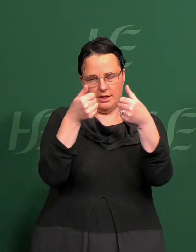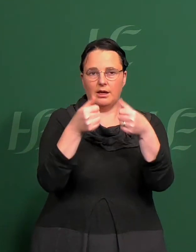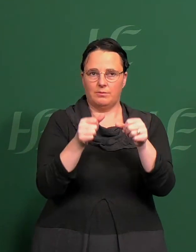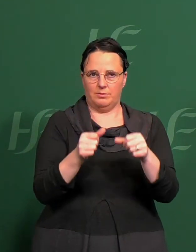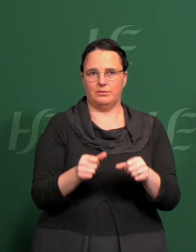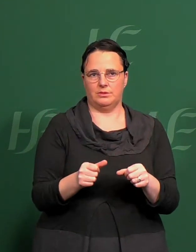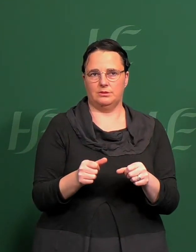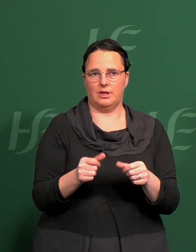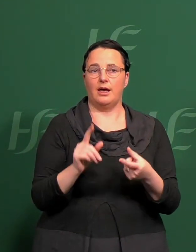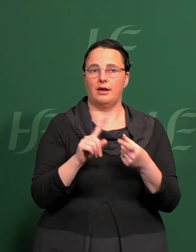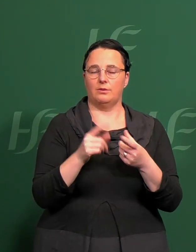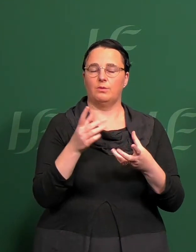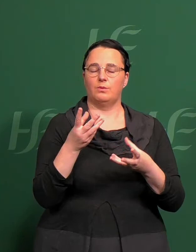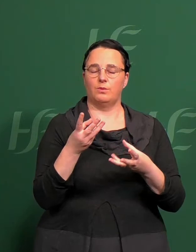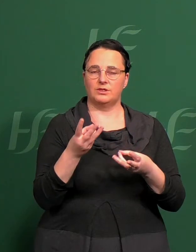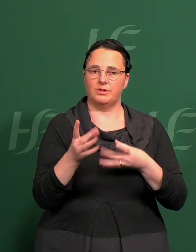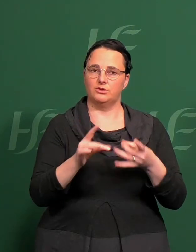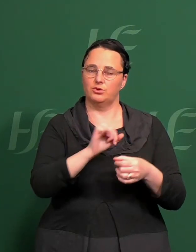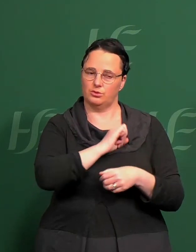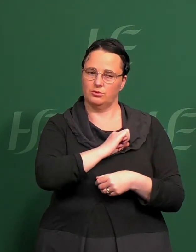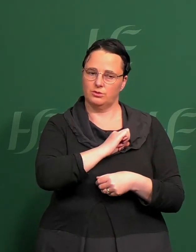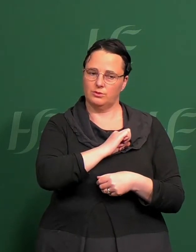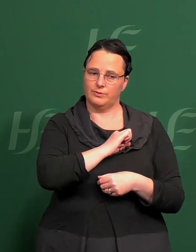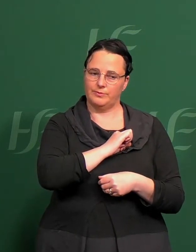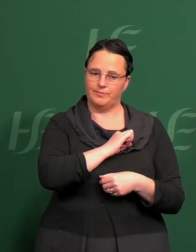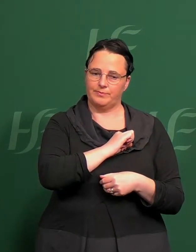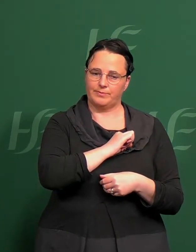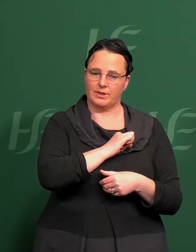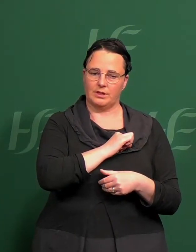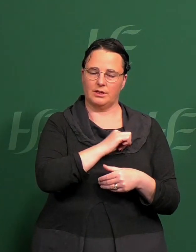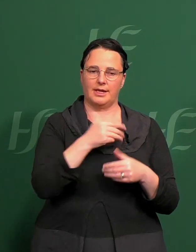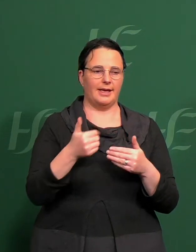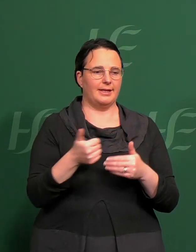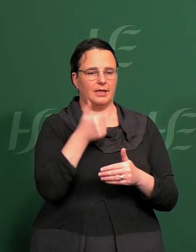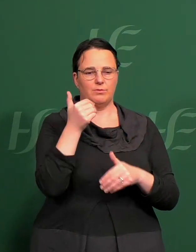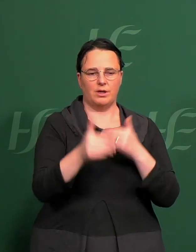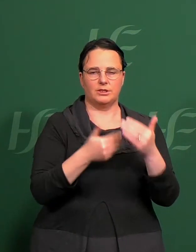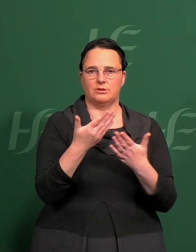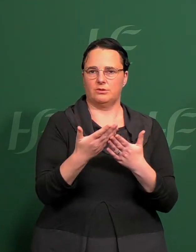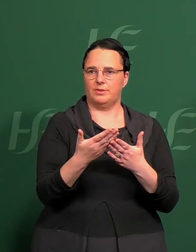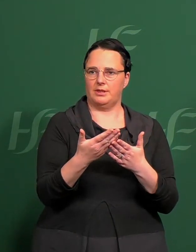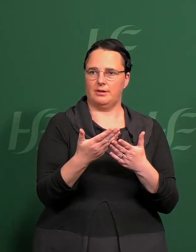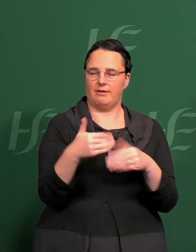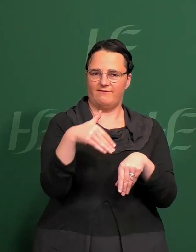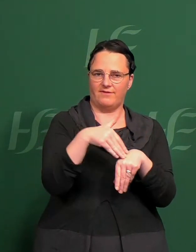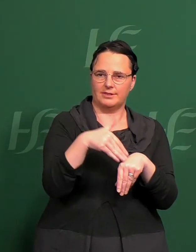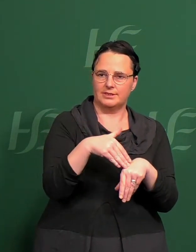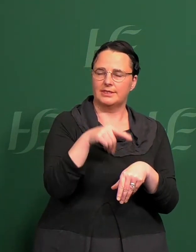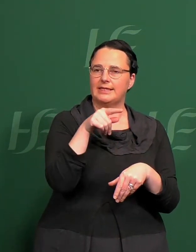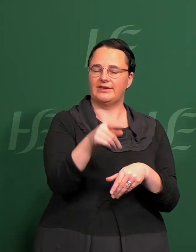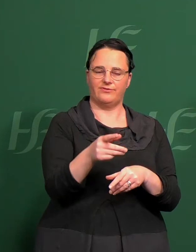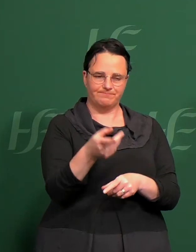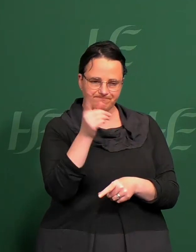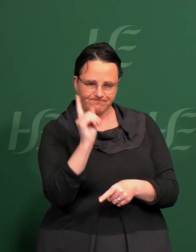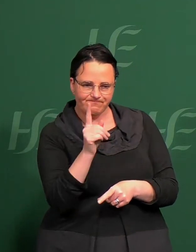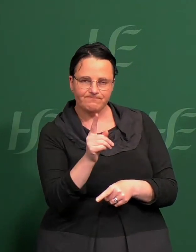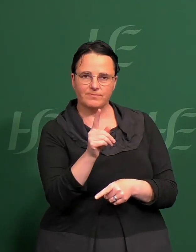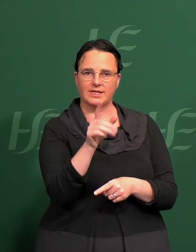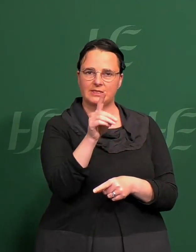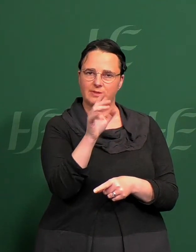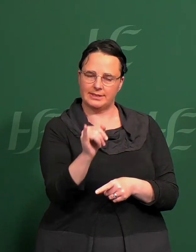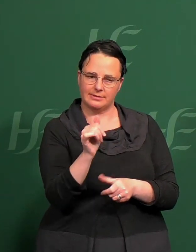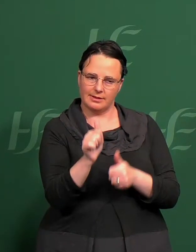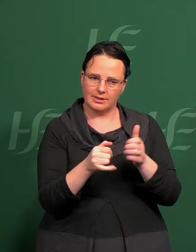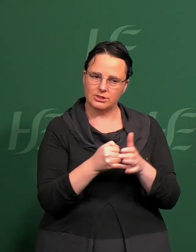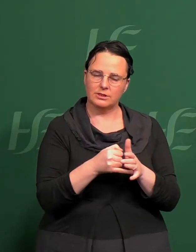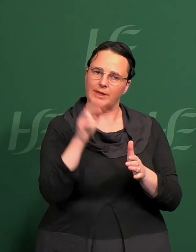We also want to ensure that no processes are compromised equally to ensure that if disciplinary action is required, it can